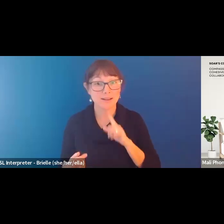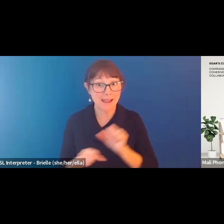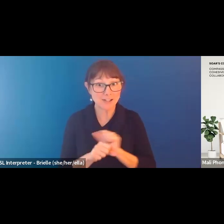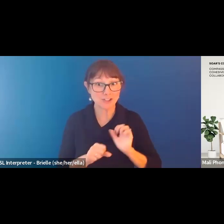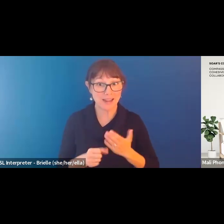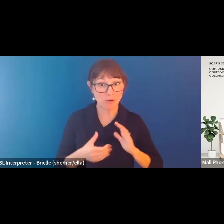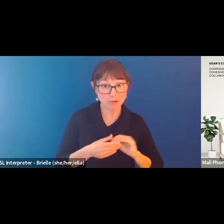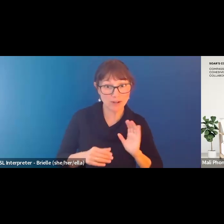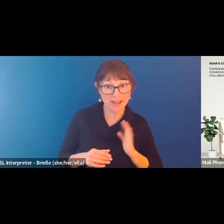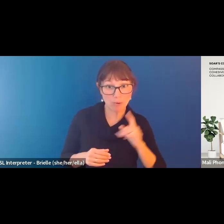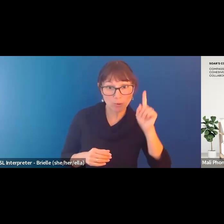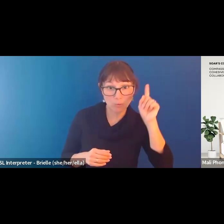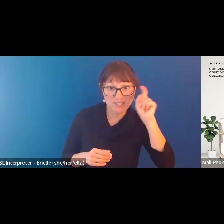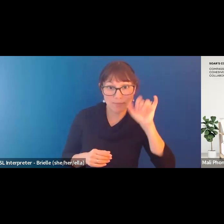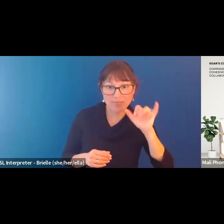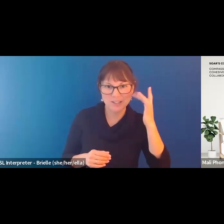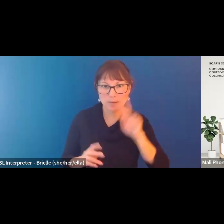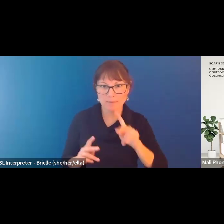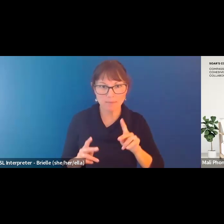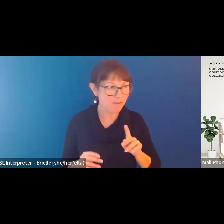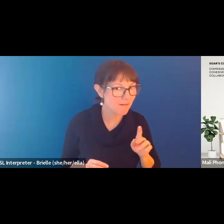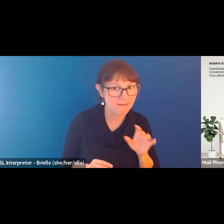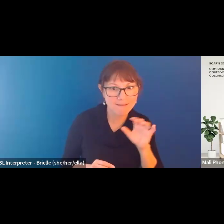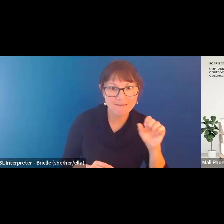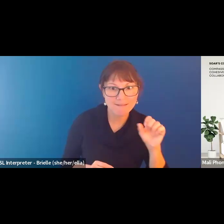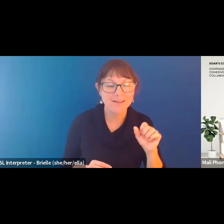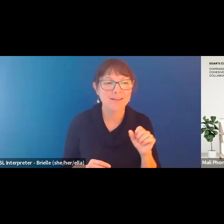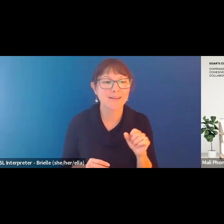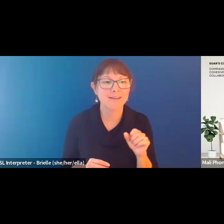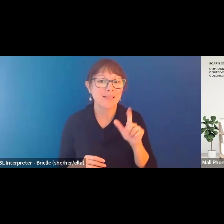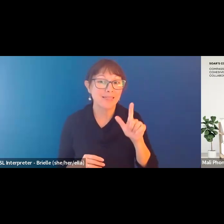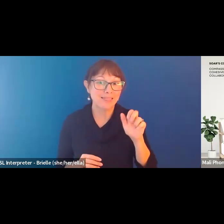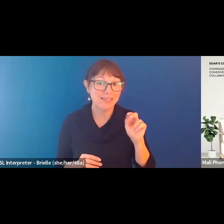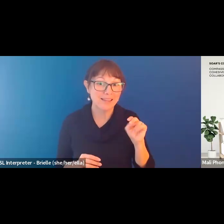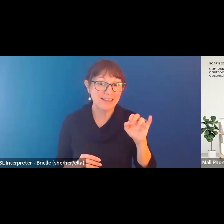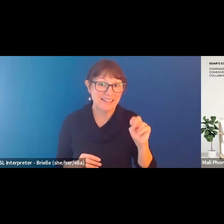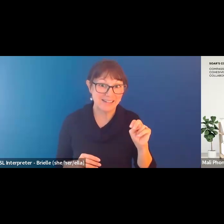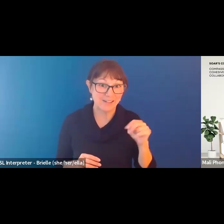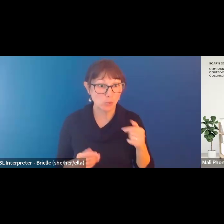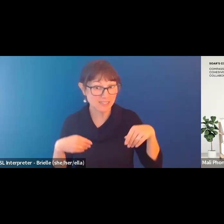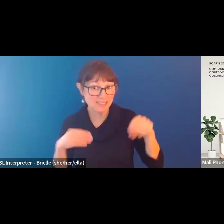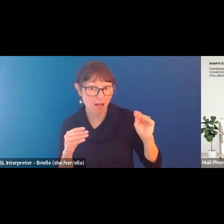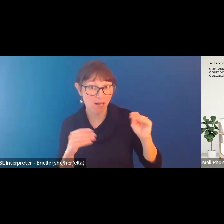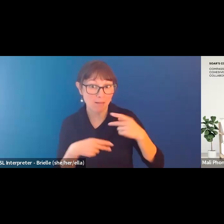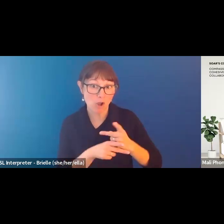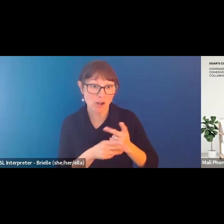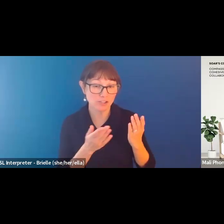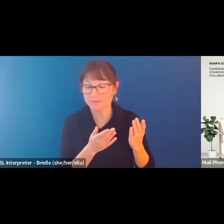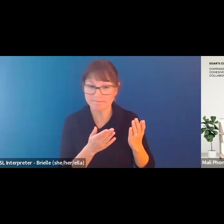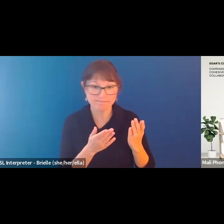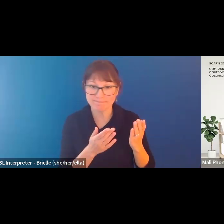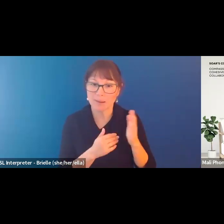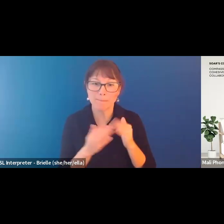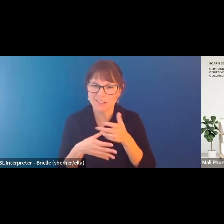and our wisdom that make people lean in. We're not just selling products and services, we're building trust. We're